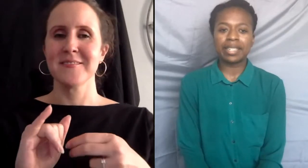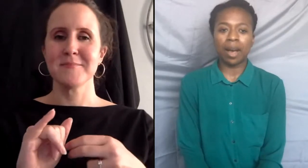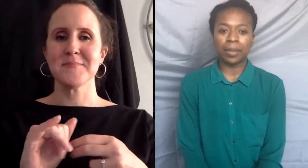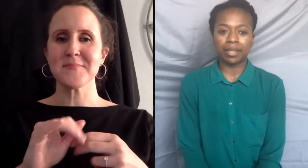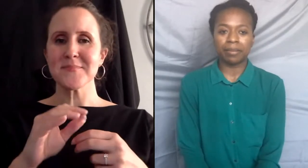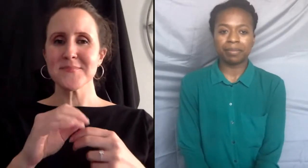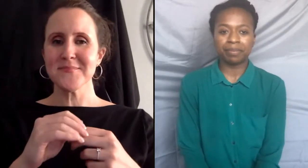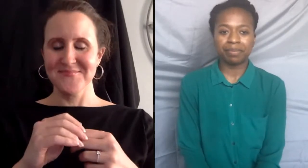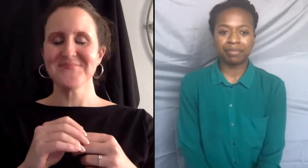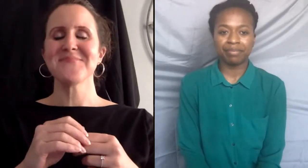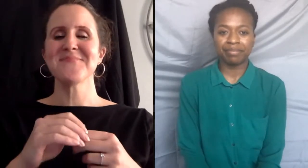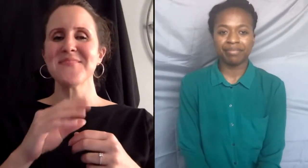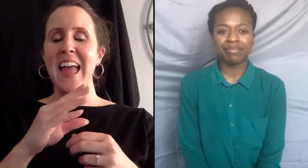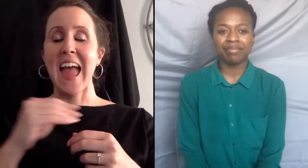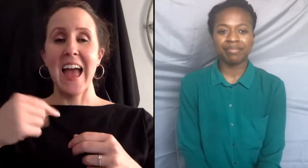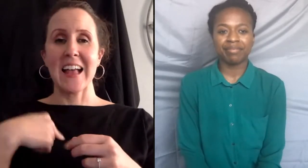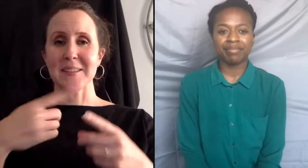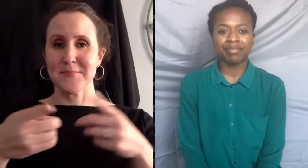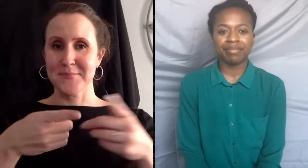Carrie Thompson,